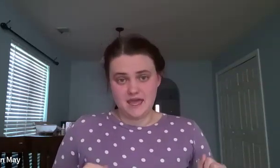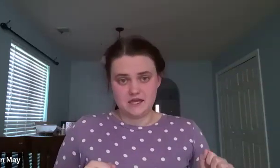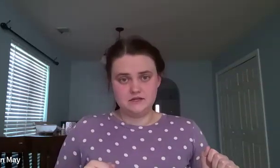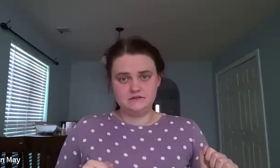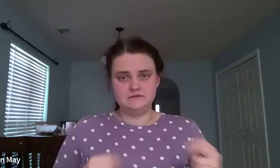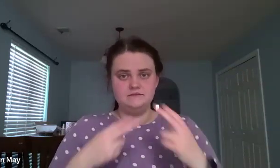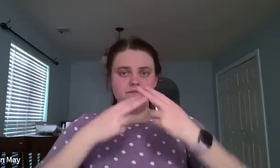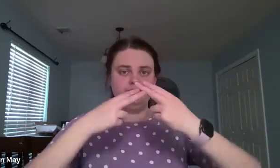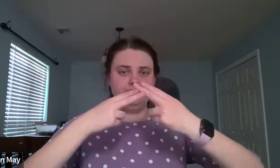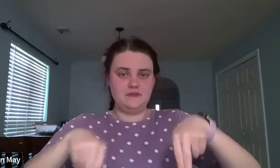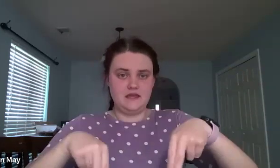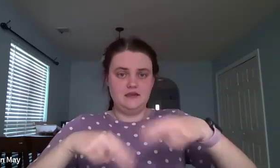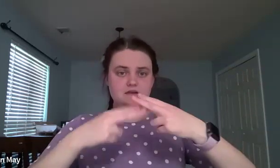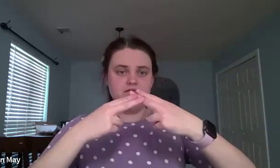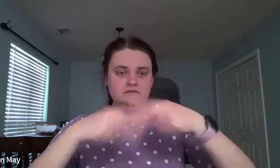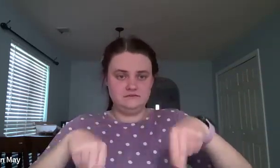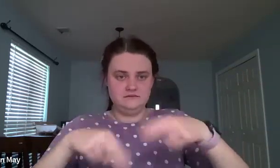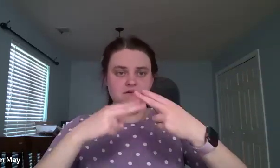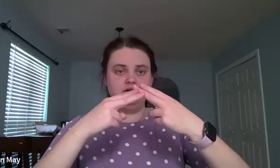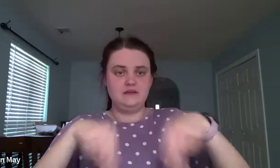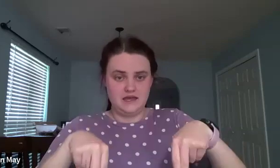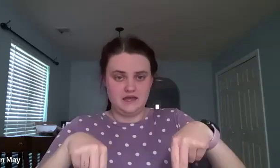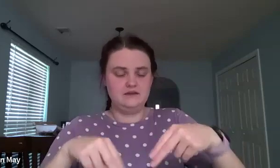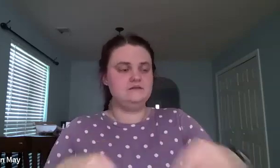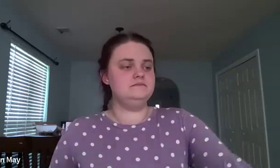Egg. Egg. Egg.